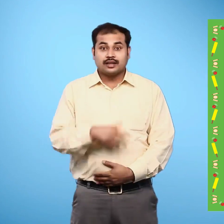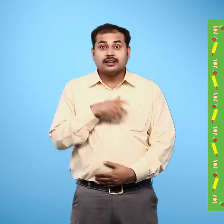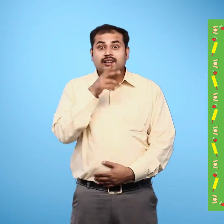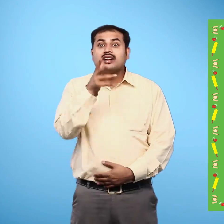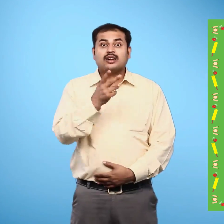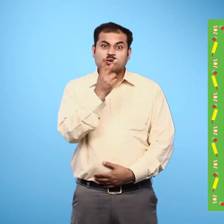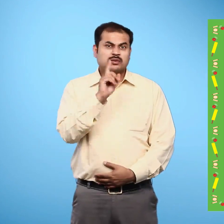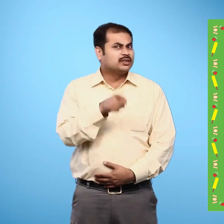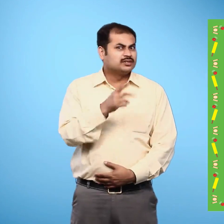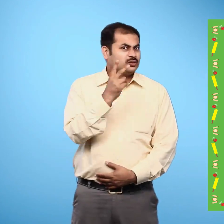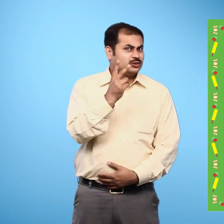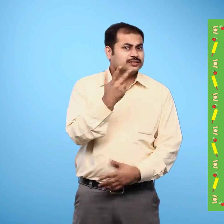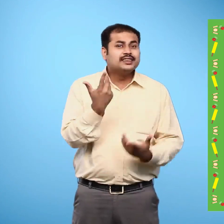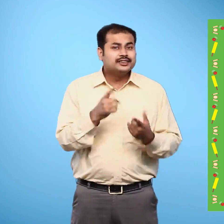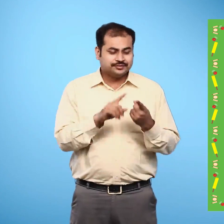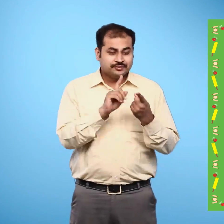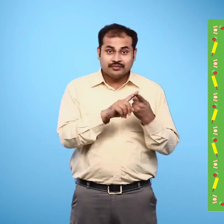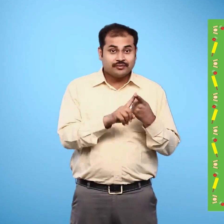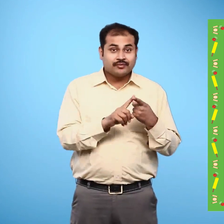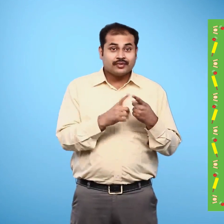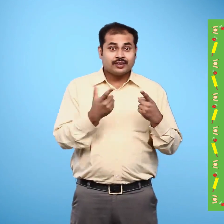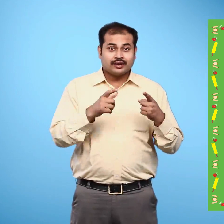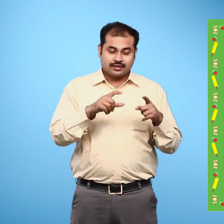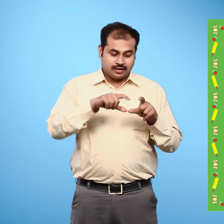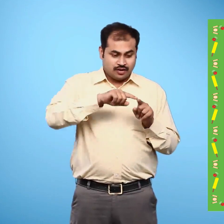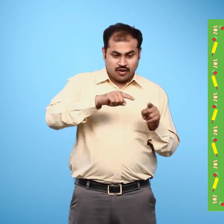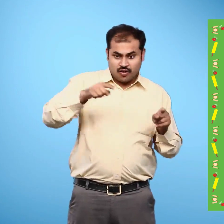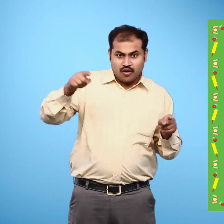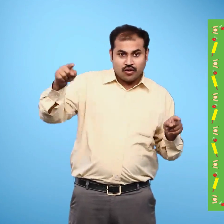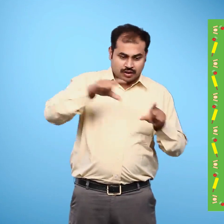Take turns to name 2 things, one long